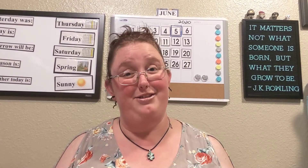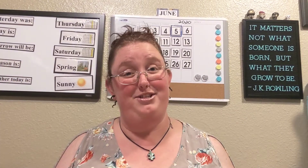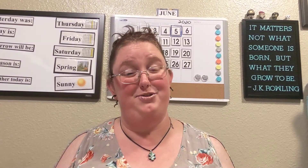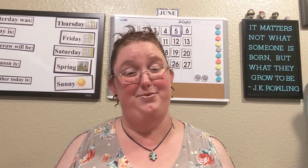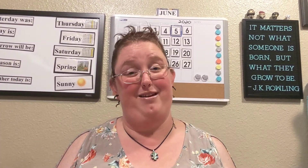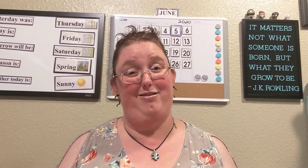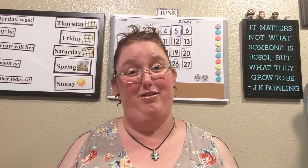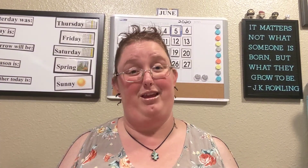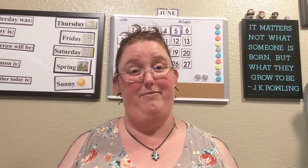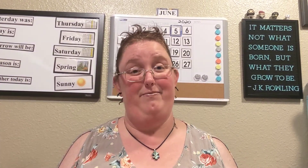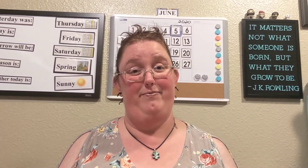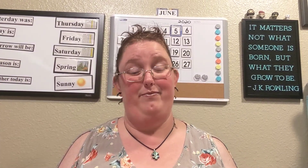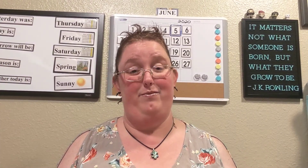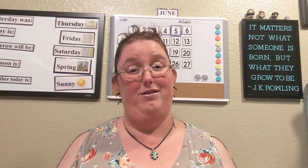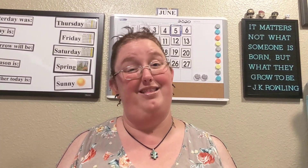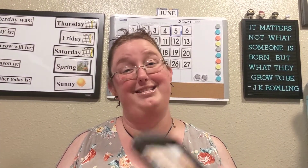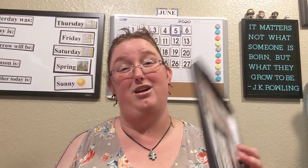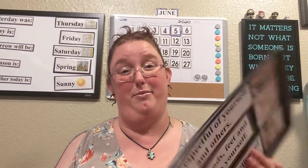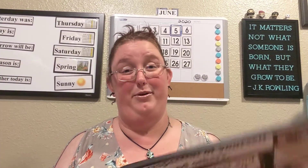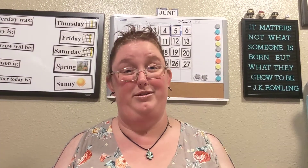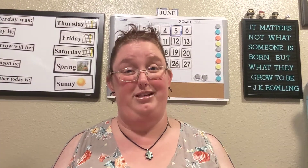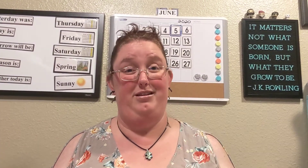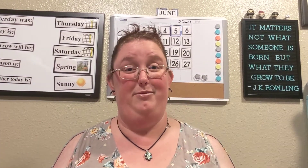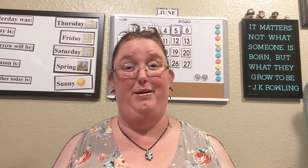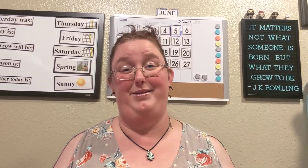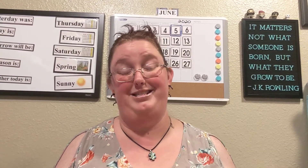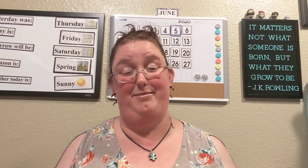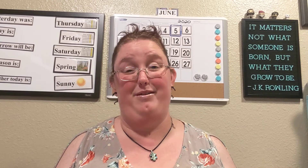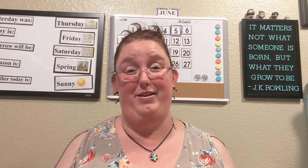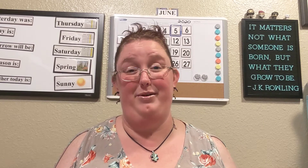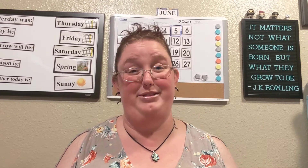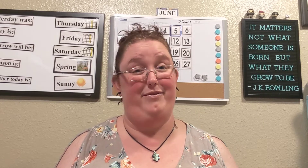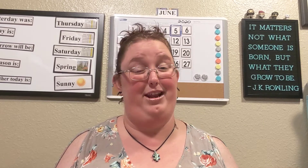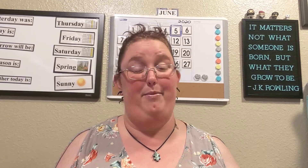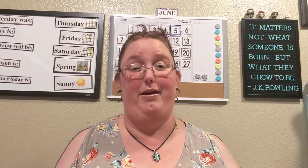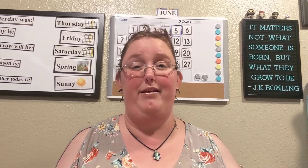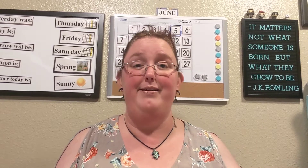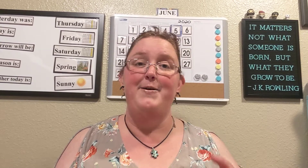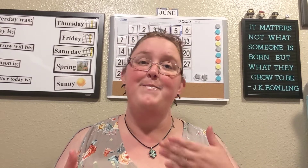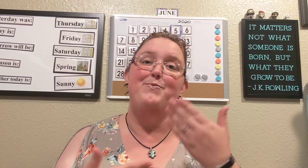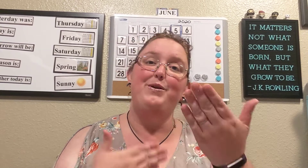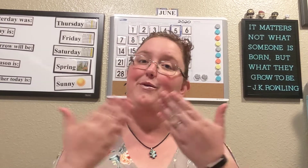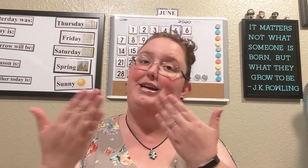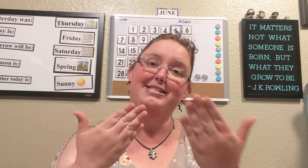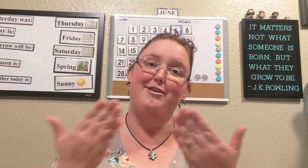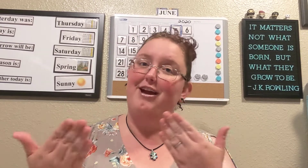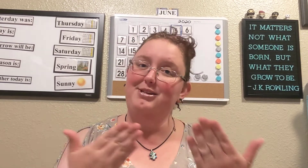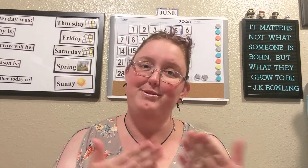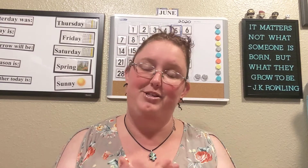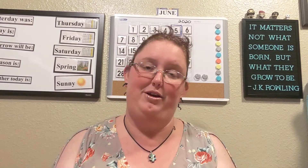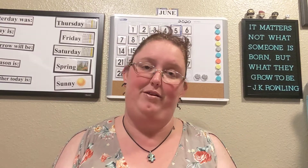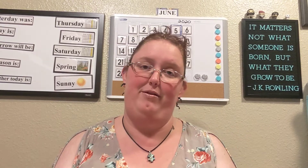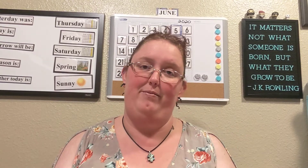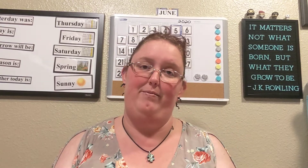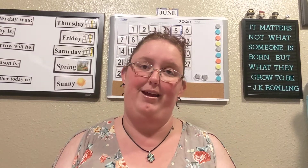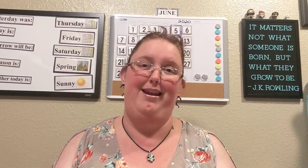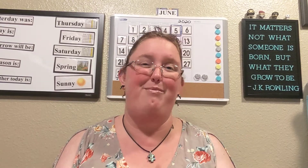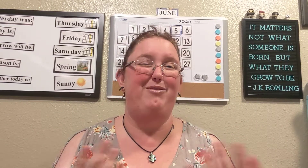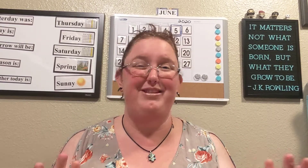teachers regularly, at least not in person. You might be seeing my videos every day, but We don't get to interact with each other, and I'm not really